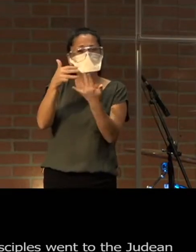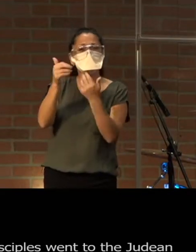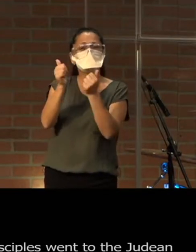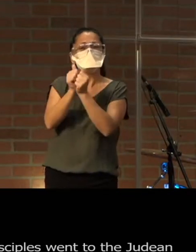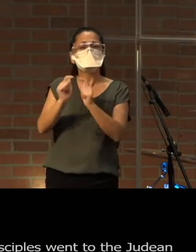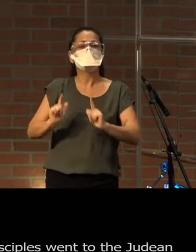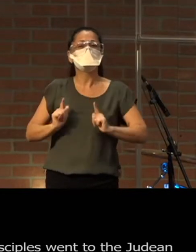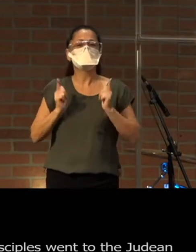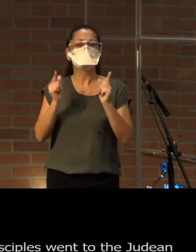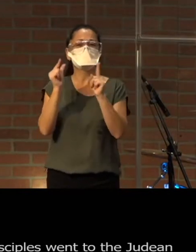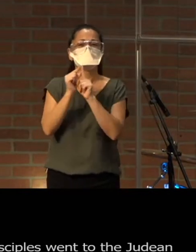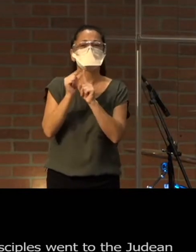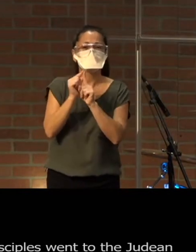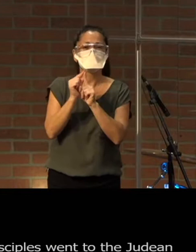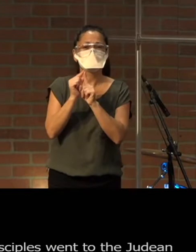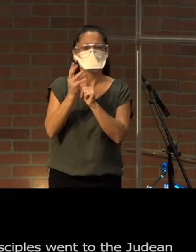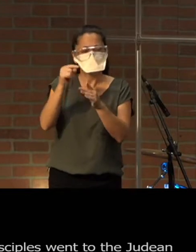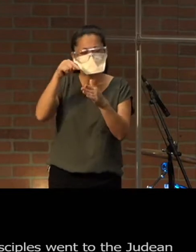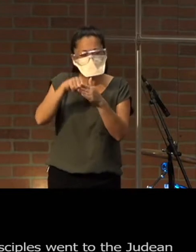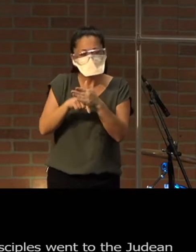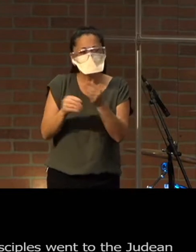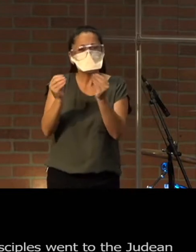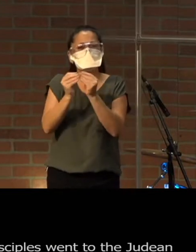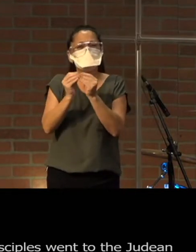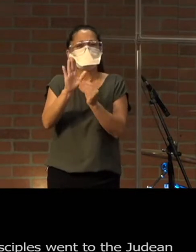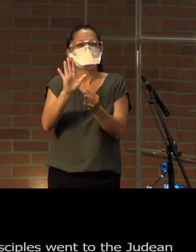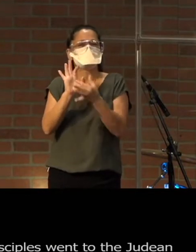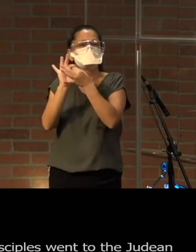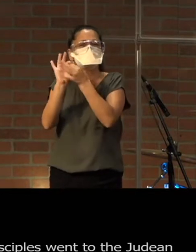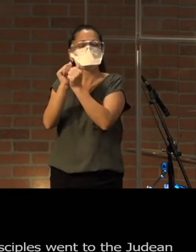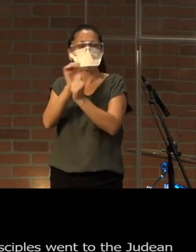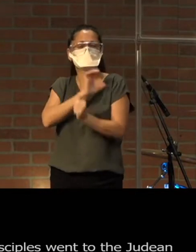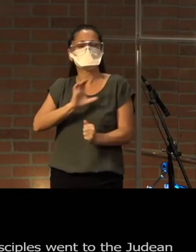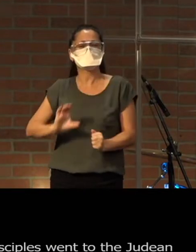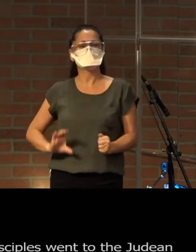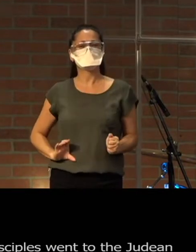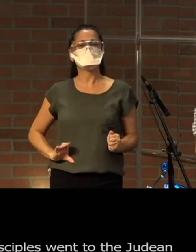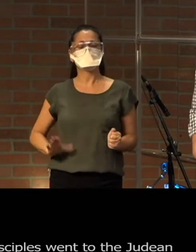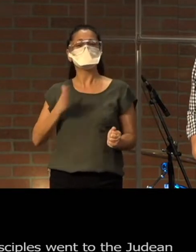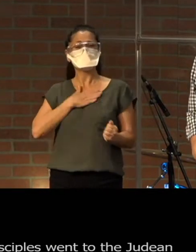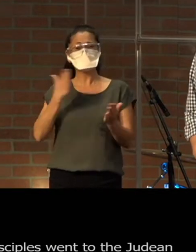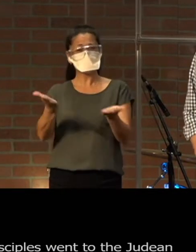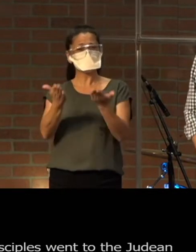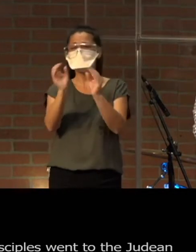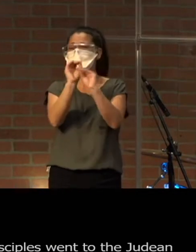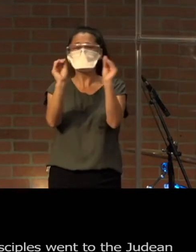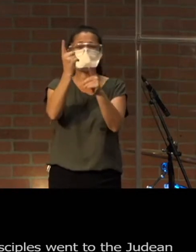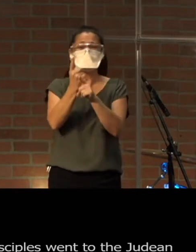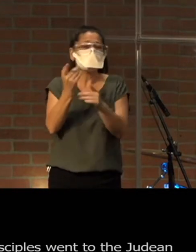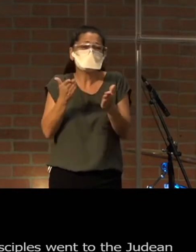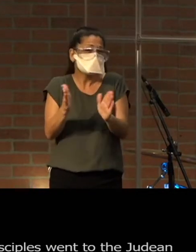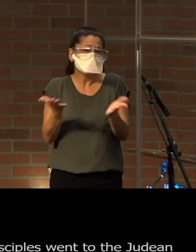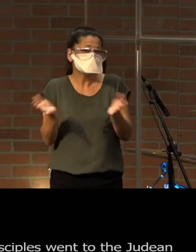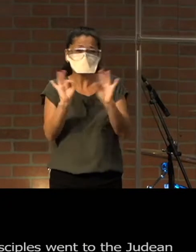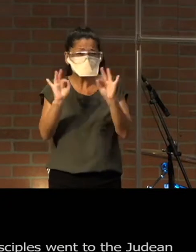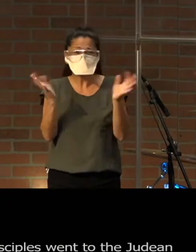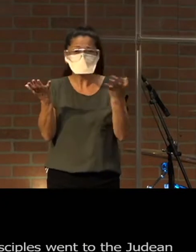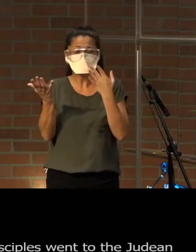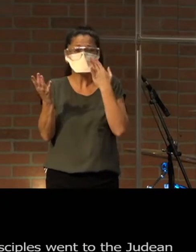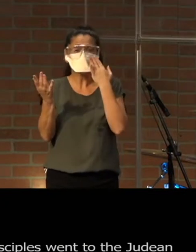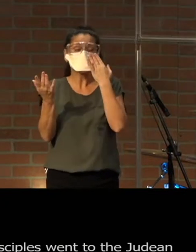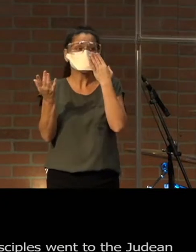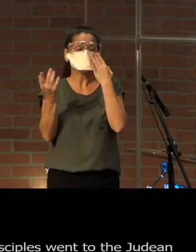word and to deepen your relationship with Christ. And my encouragement is that there is no right way to do this. So there's no need to